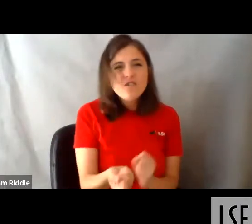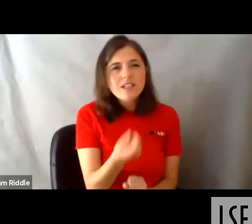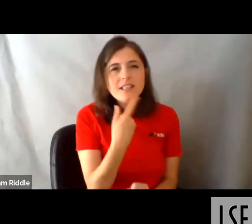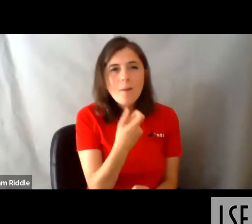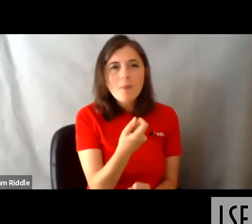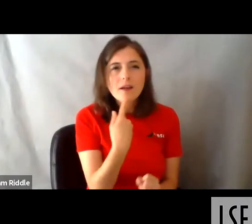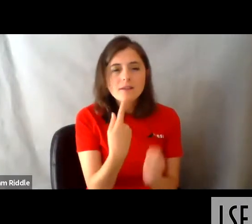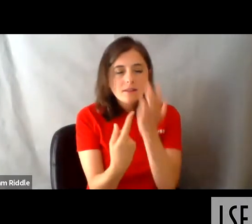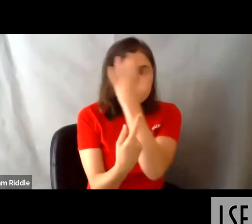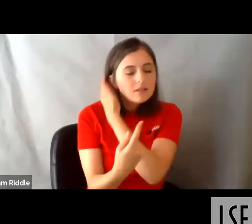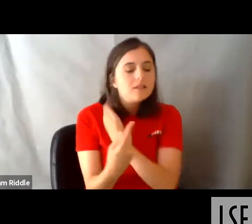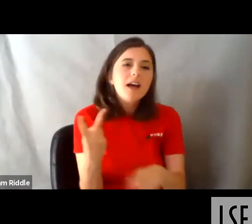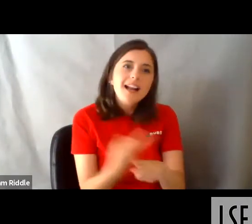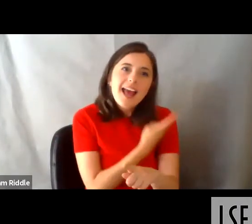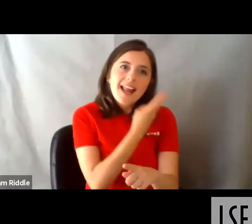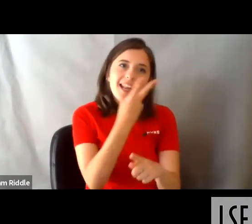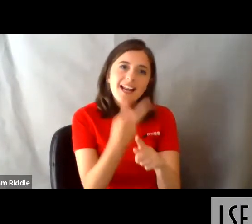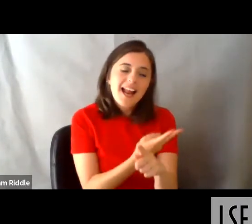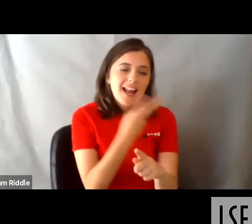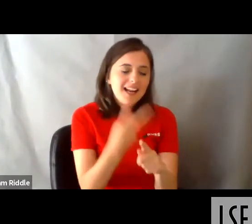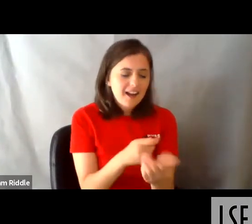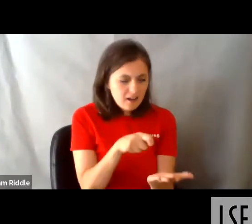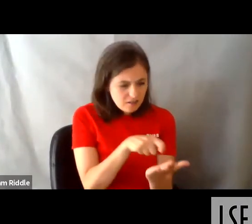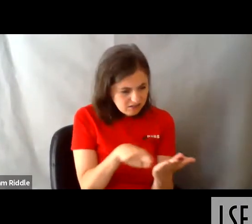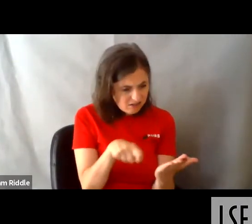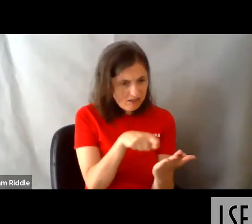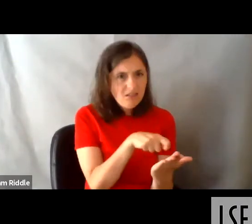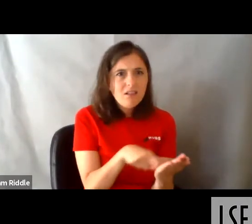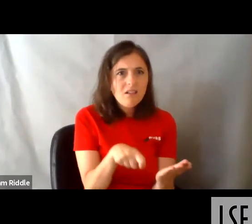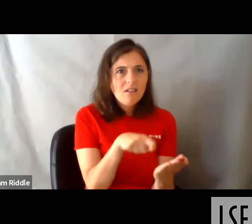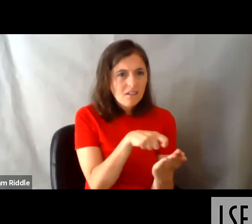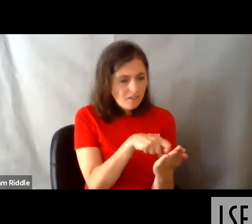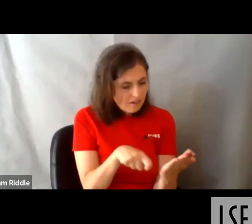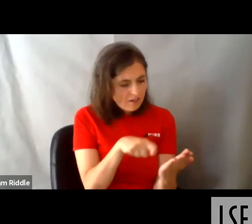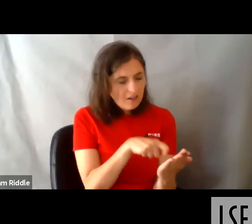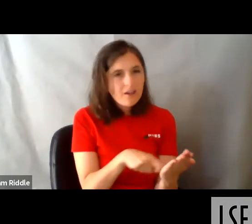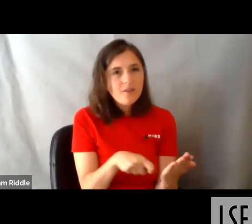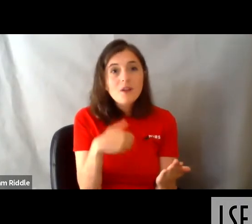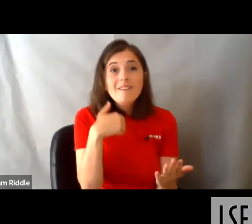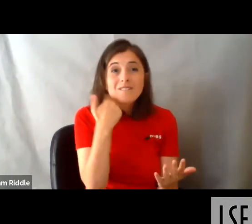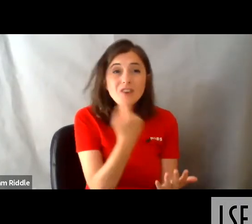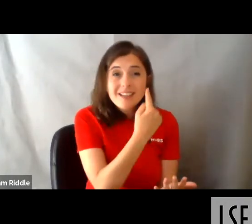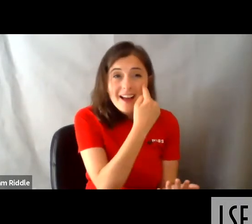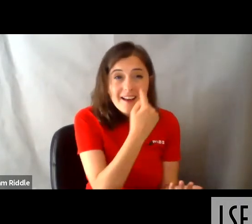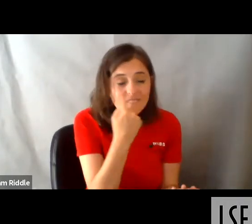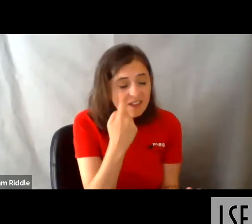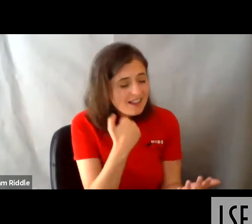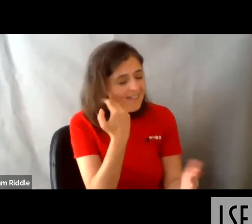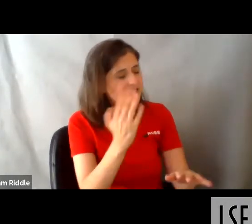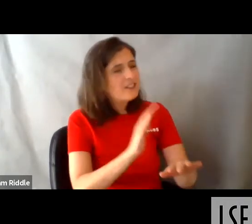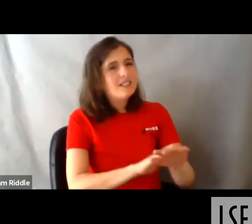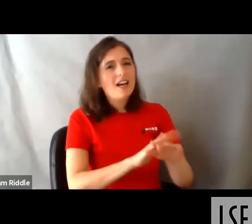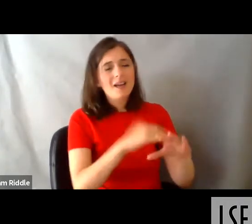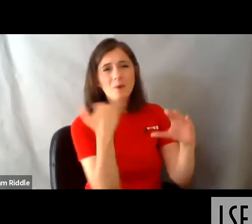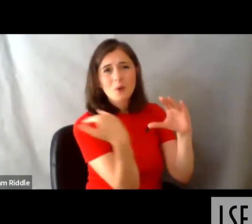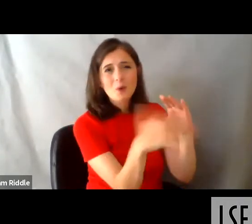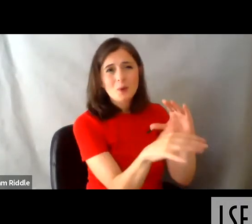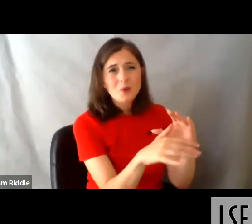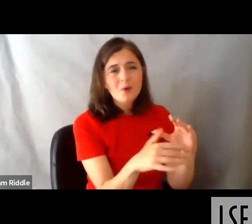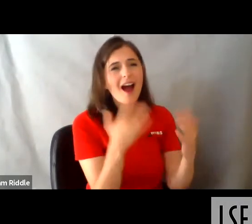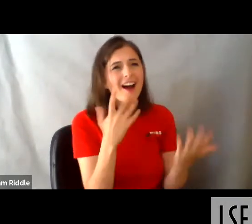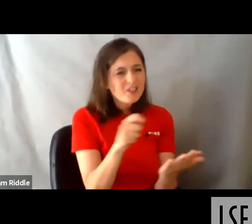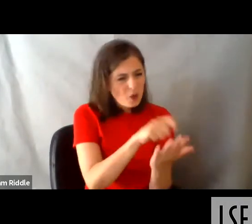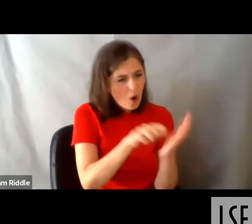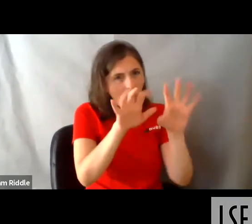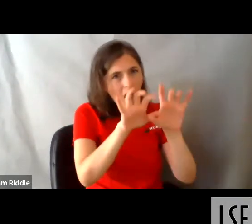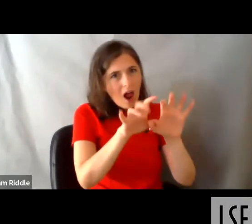take, again and again and again. Fresh evidence required each time. Write a thesis